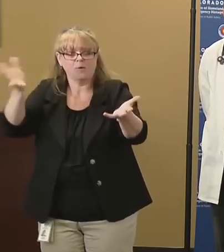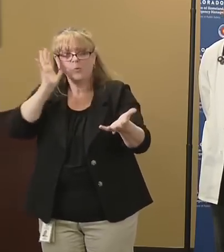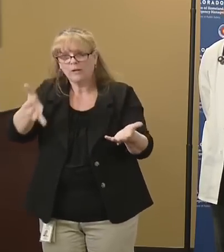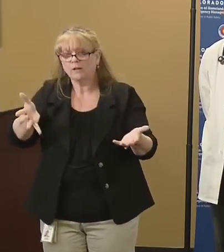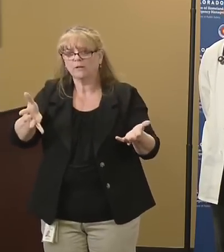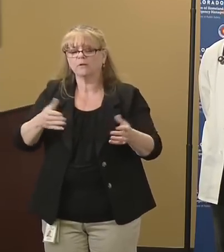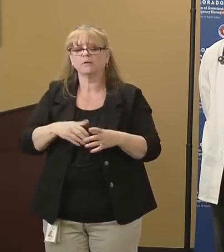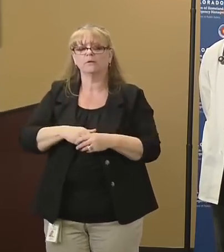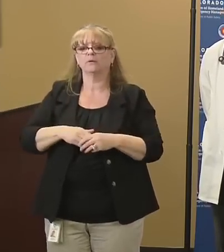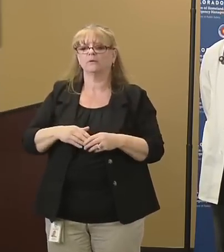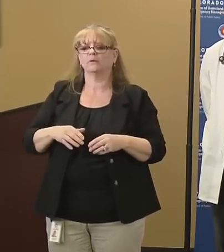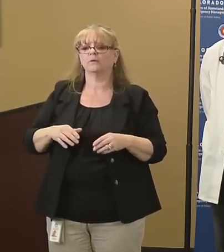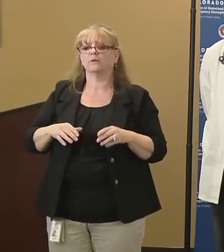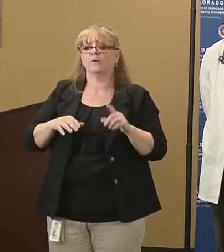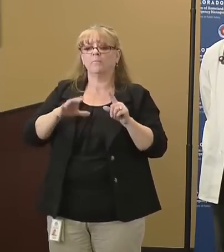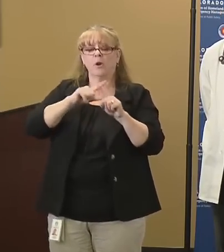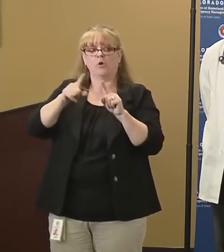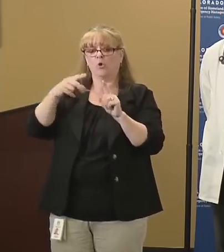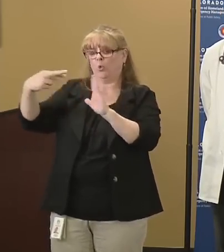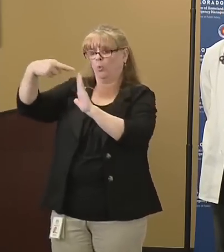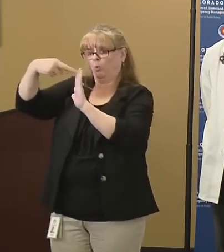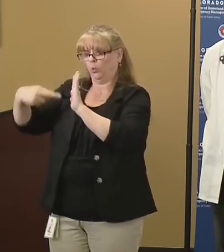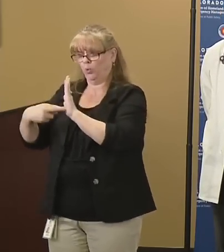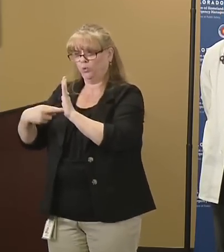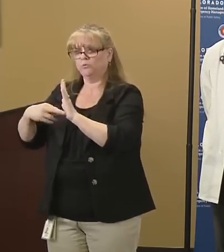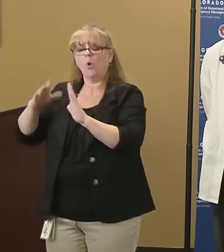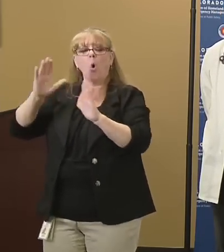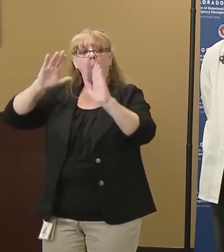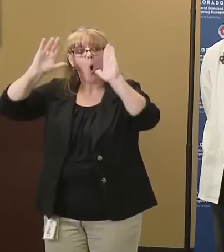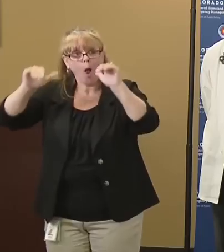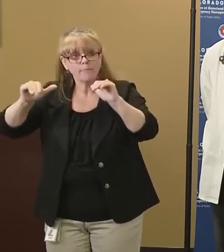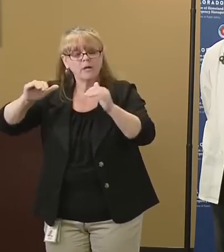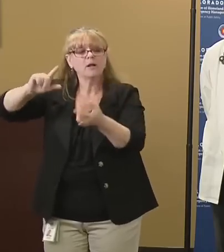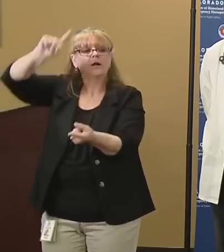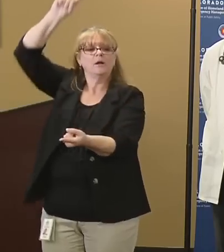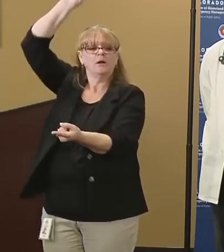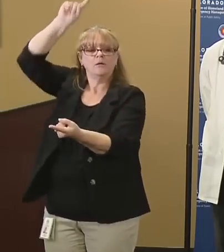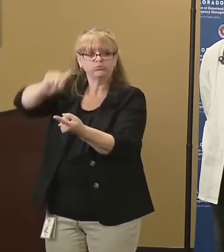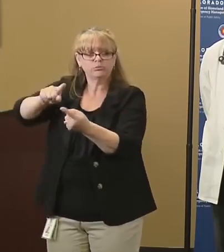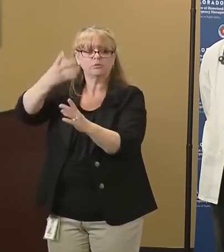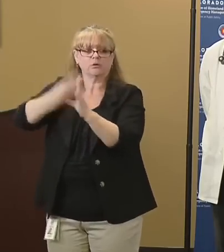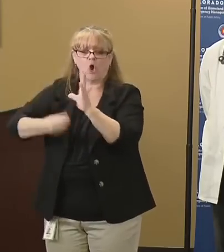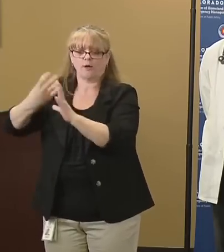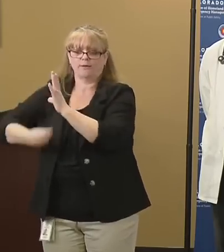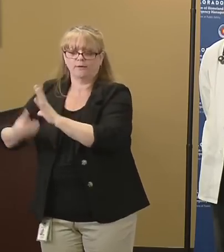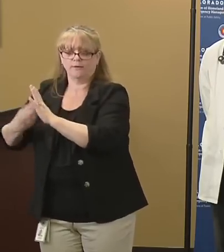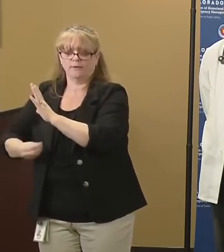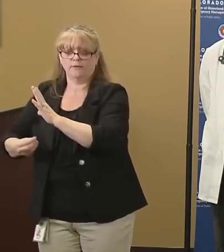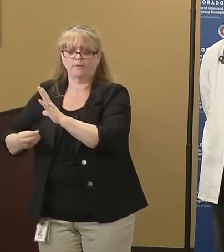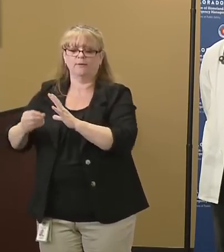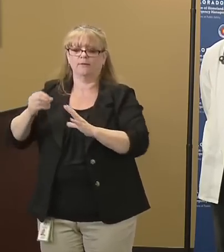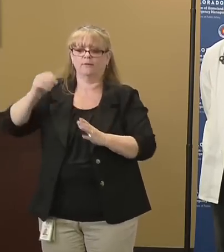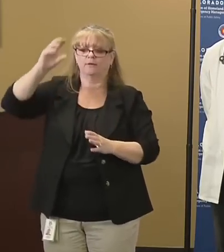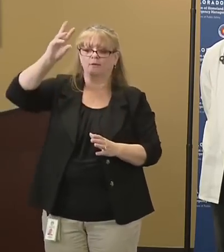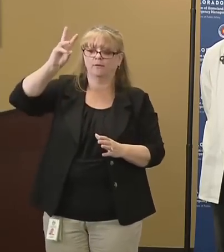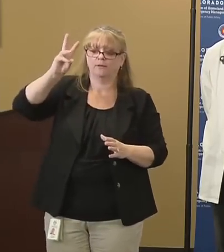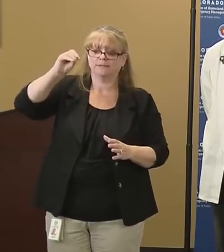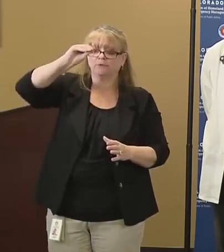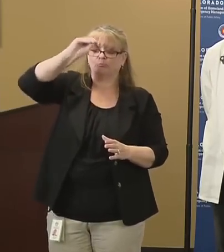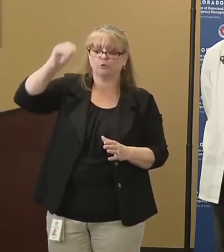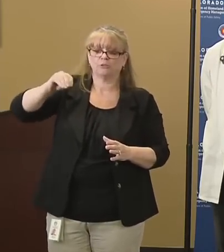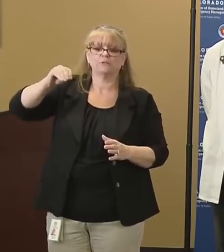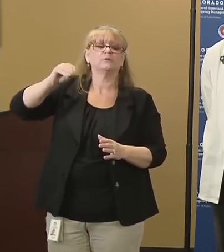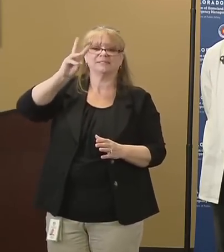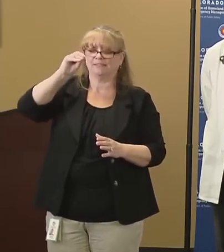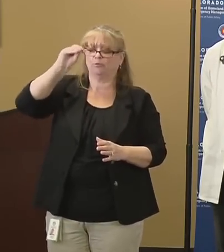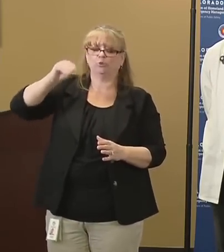saw, it likely reduced the social context in the 50-60% range. We're hopeful that once the stay-at-home rolls on, that's more in the 70 to